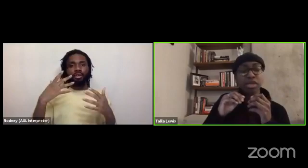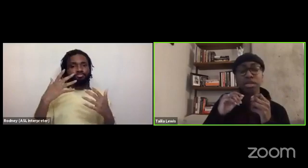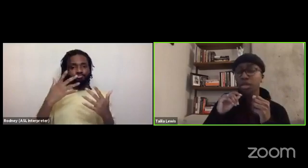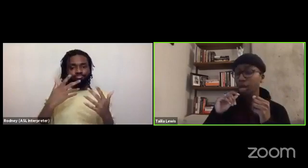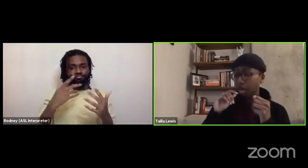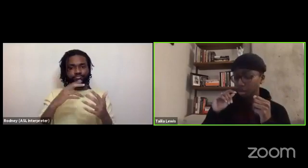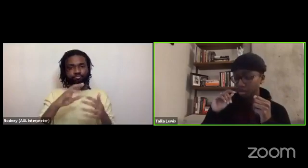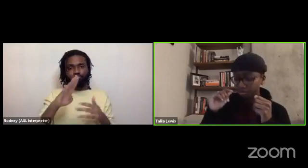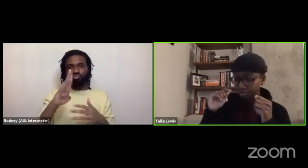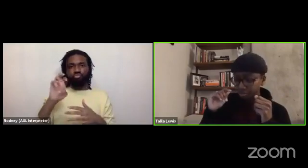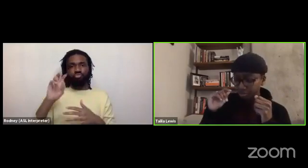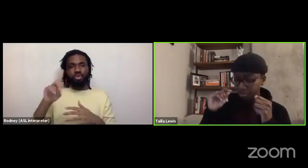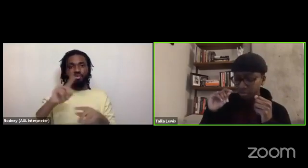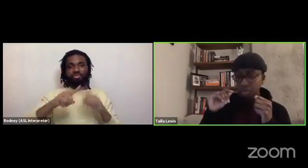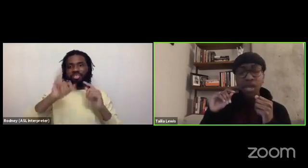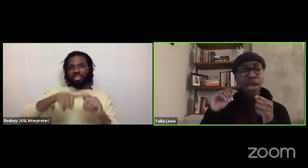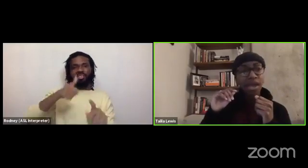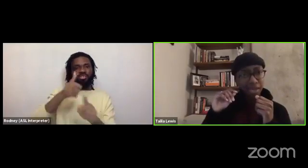entails, right?